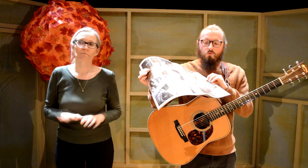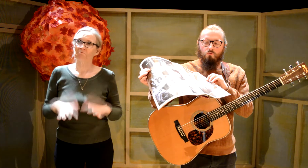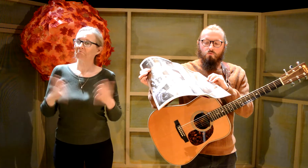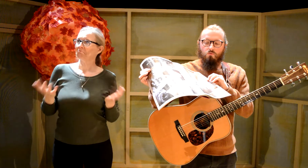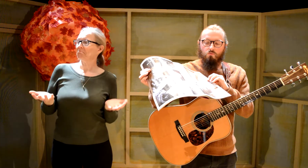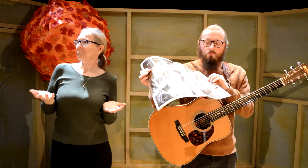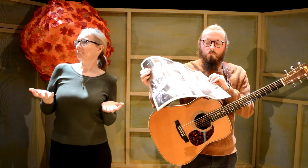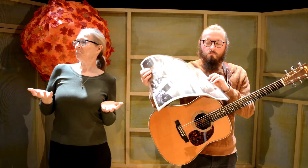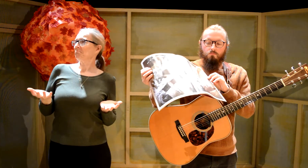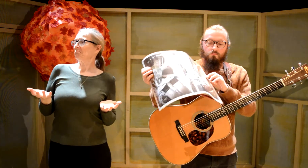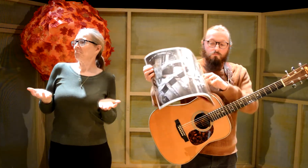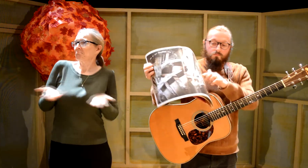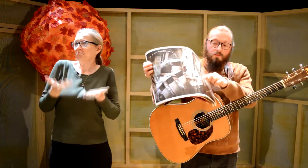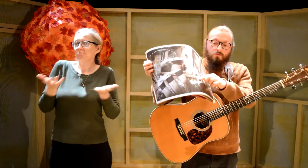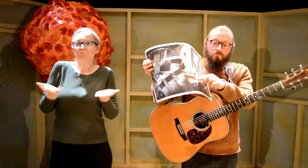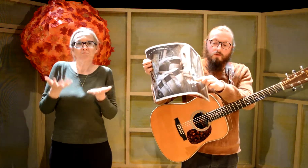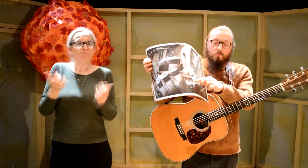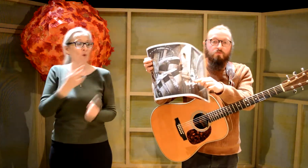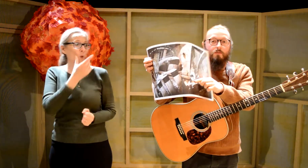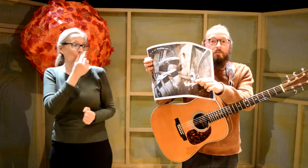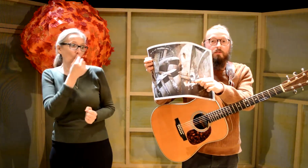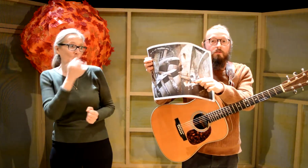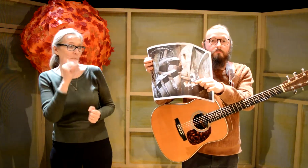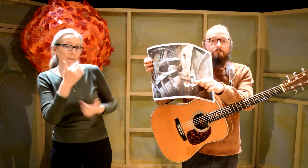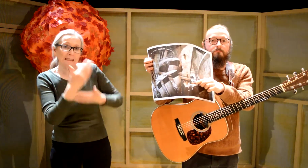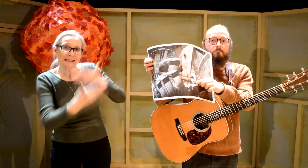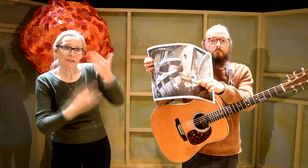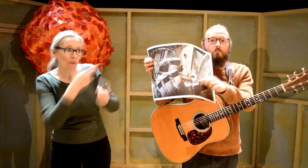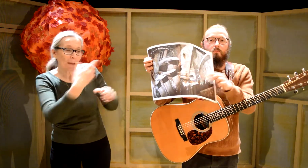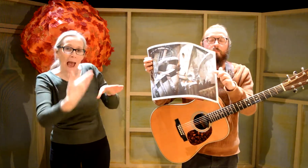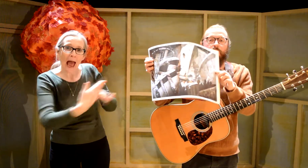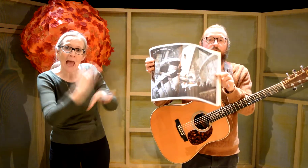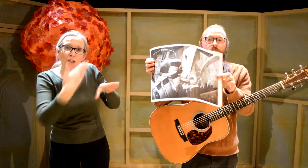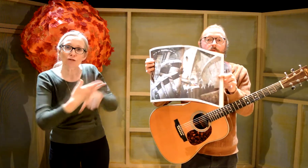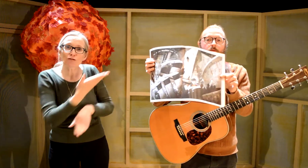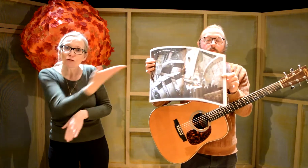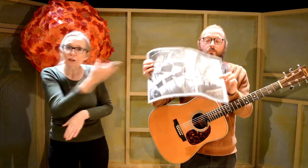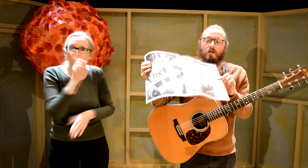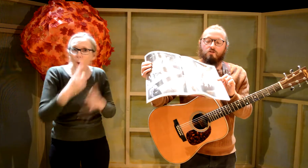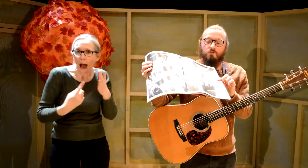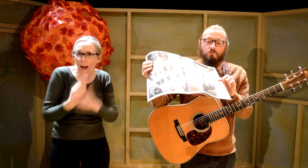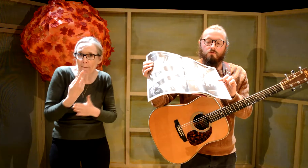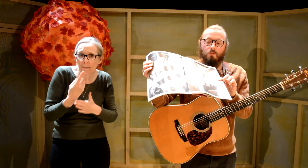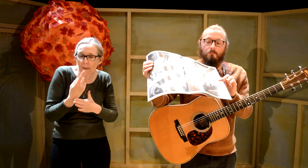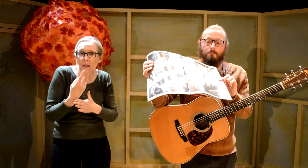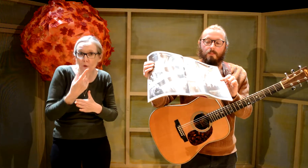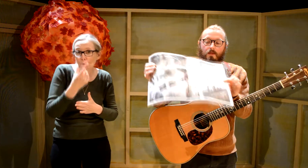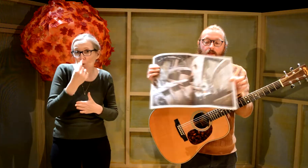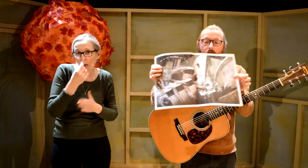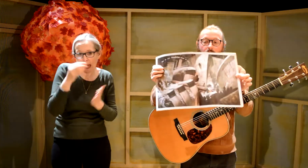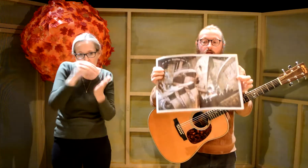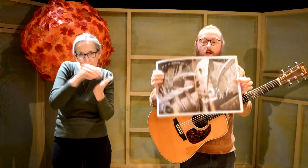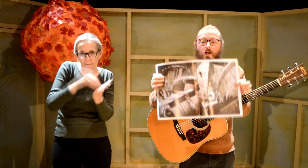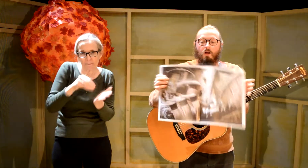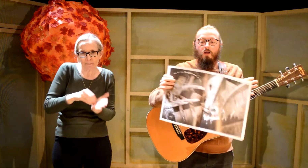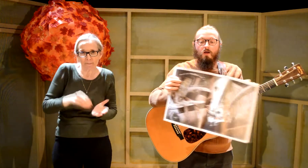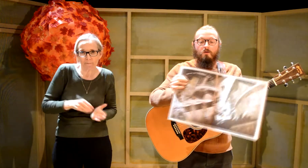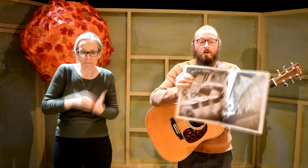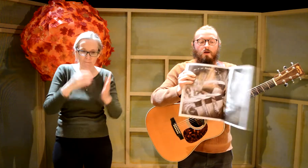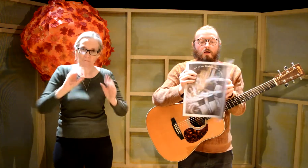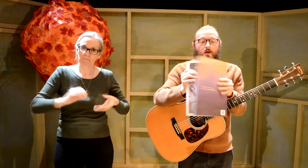Or you might describe what's happening, and say some actions as well.